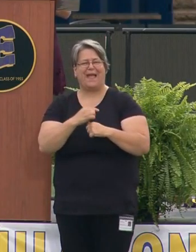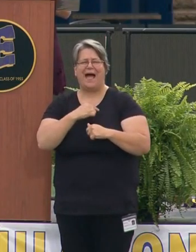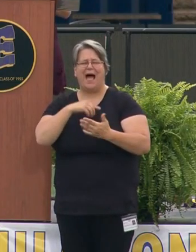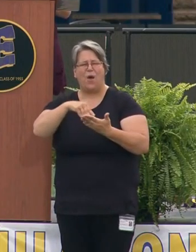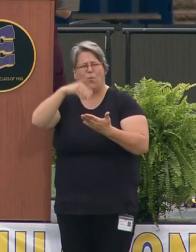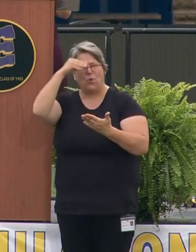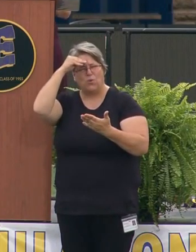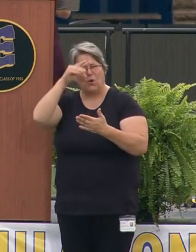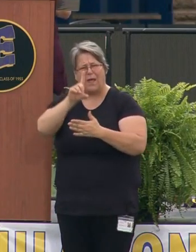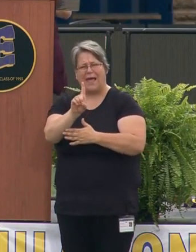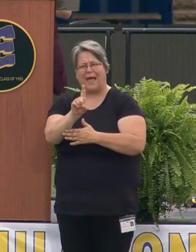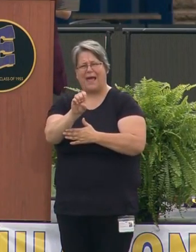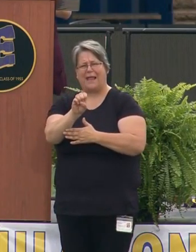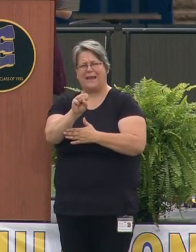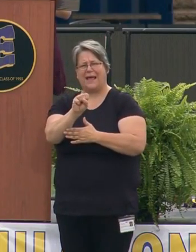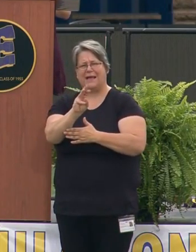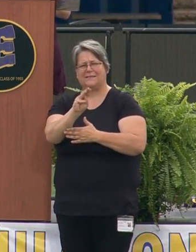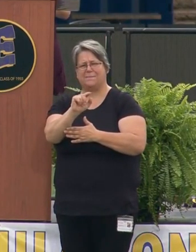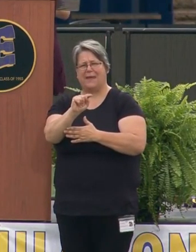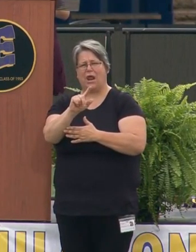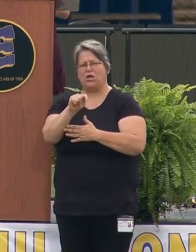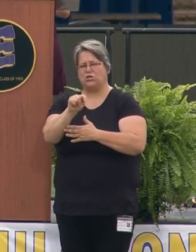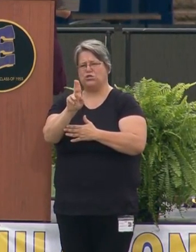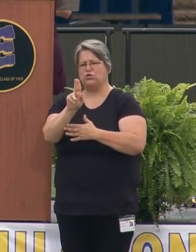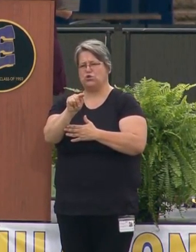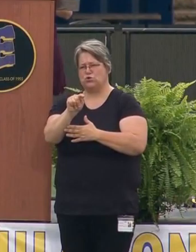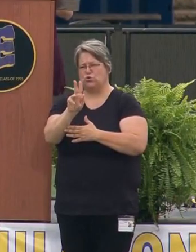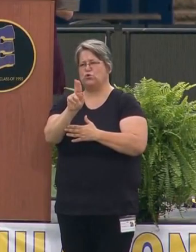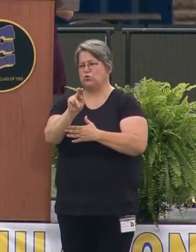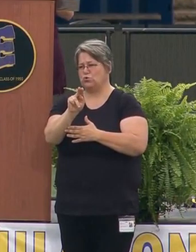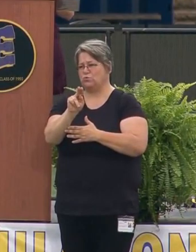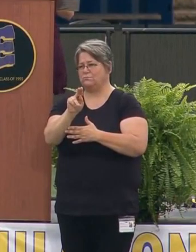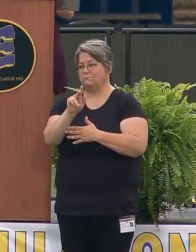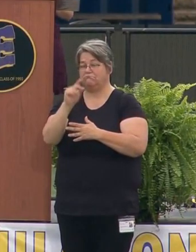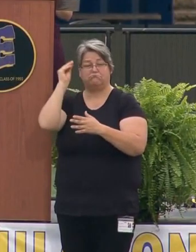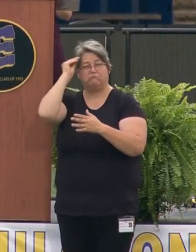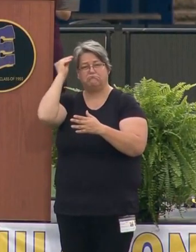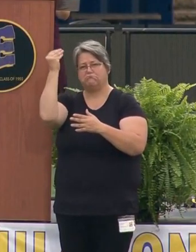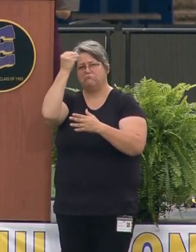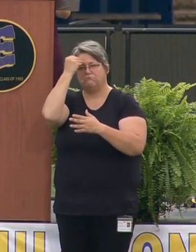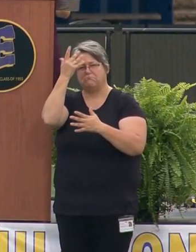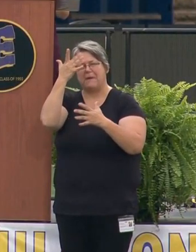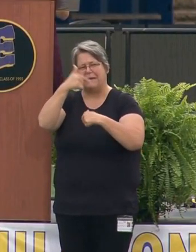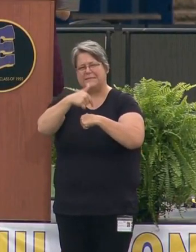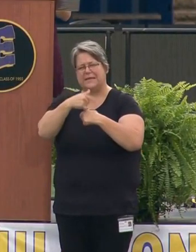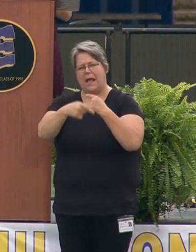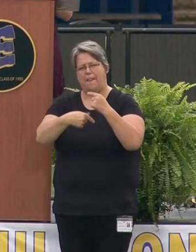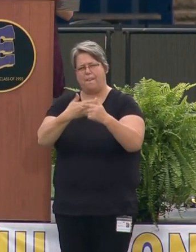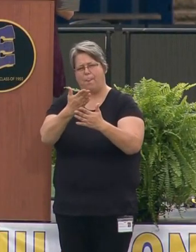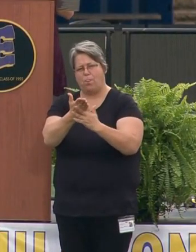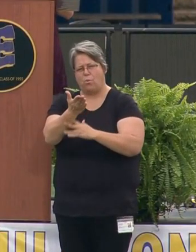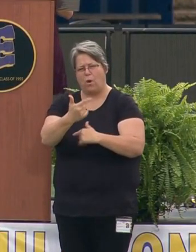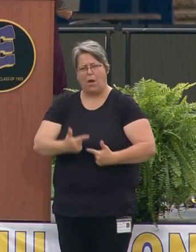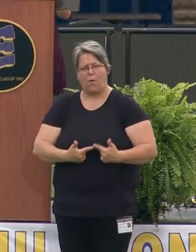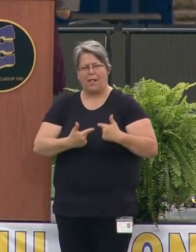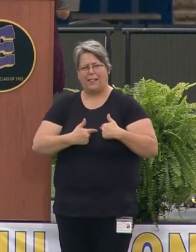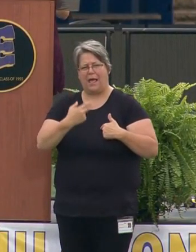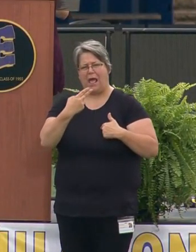learning about Desmond Tutu and a phrase that he turned to many years over his life. The phrase is